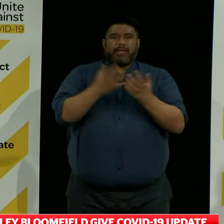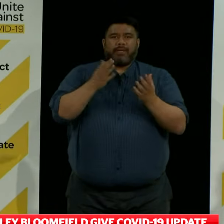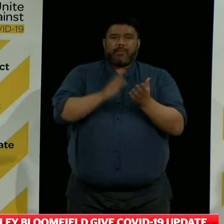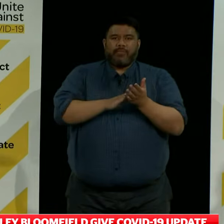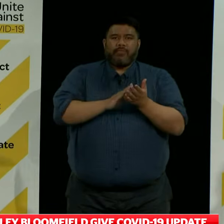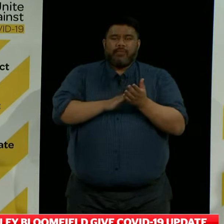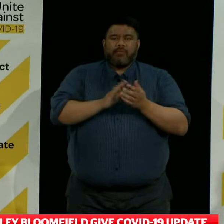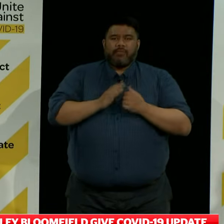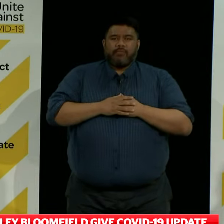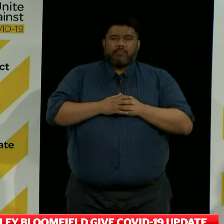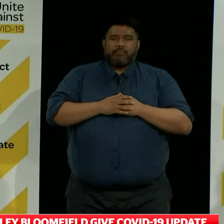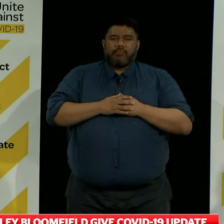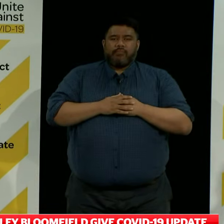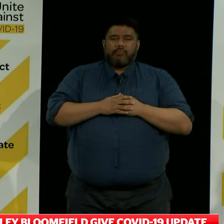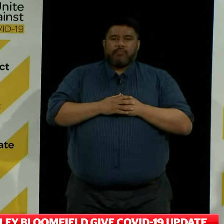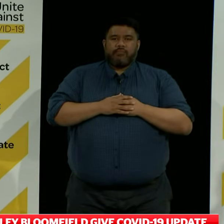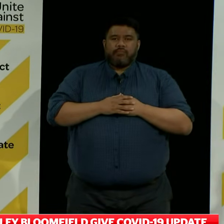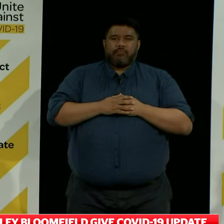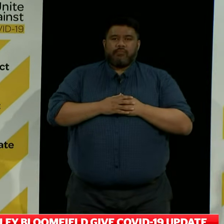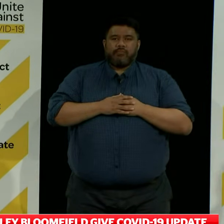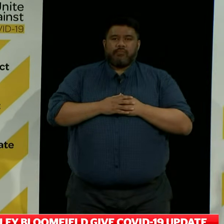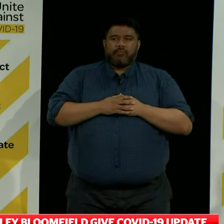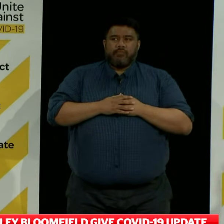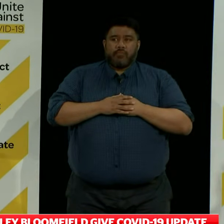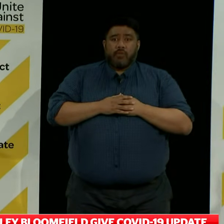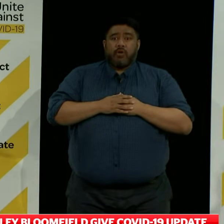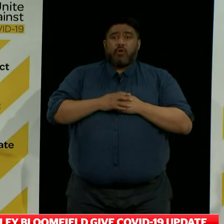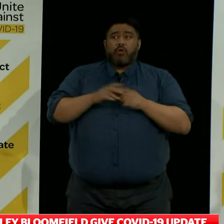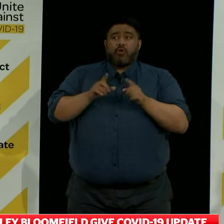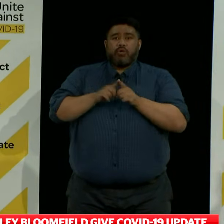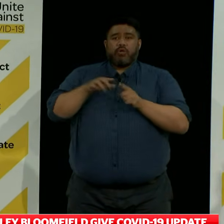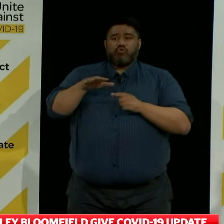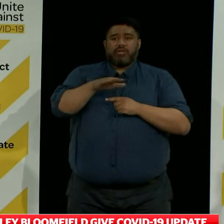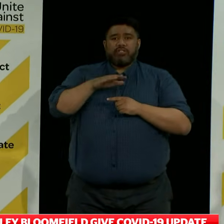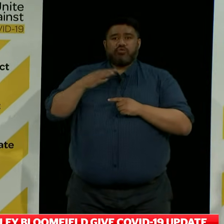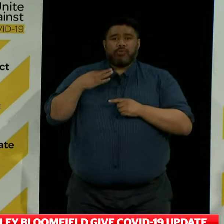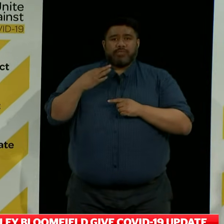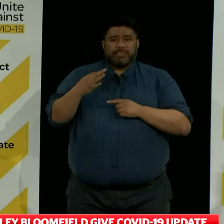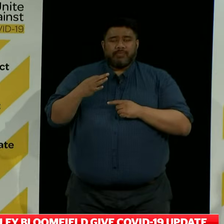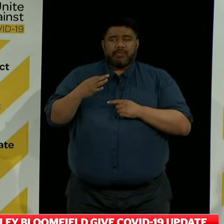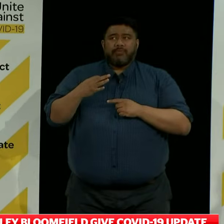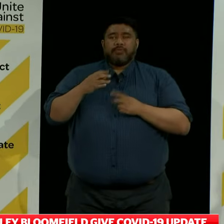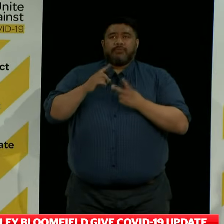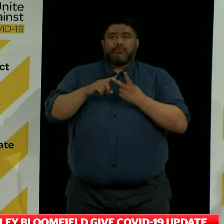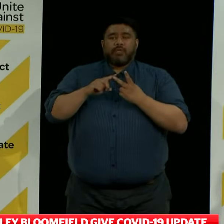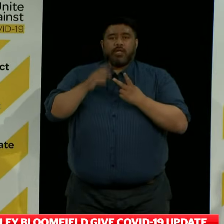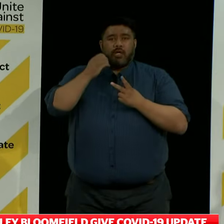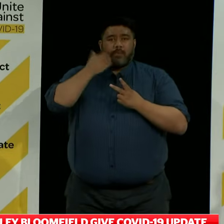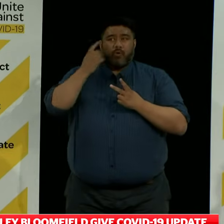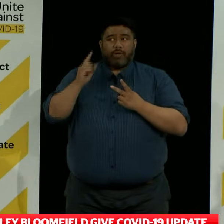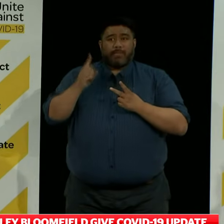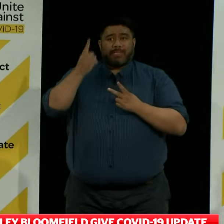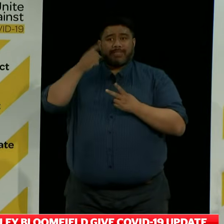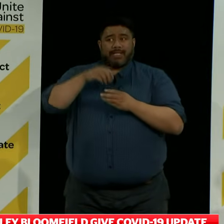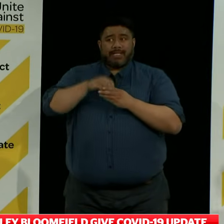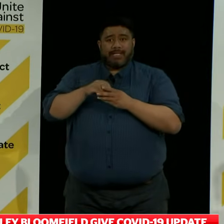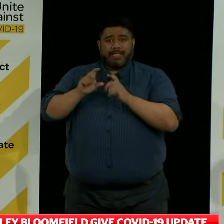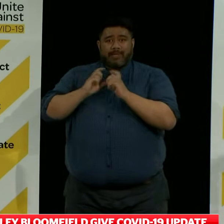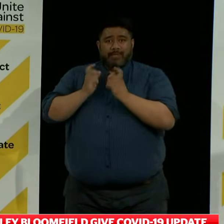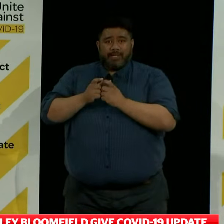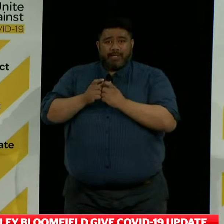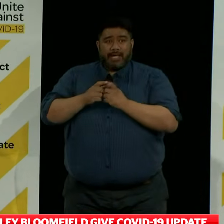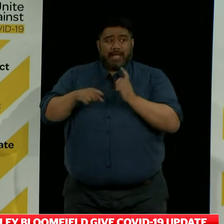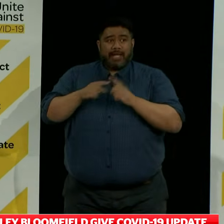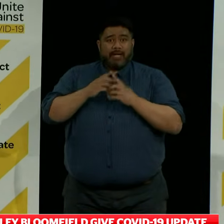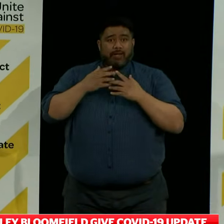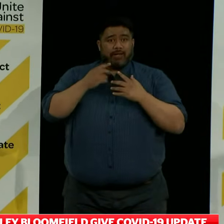of course, we keep up those conversations with all of our regional representatives, our Māori ministers, and, of course, within the Ministry of